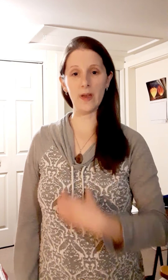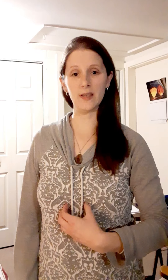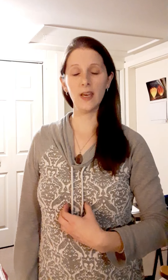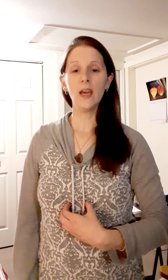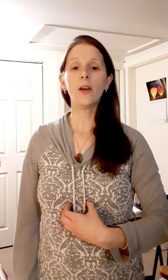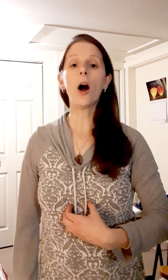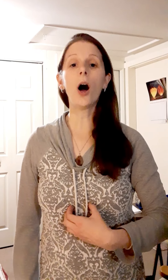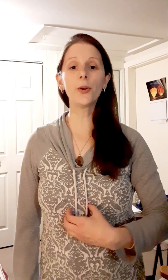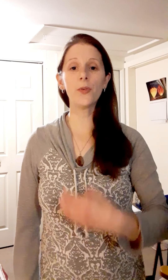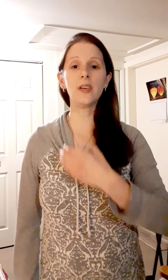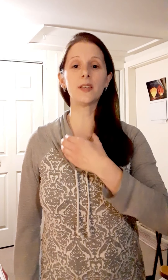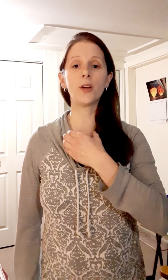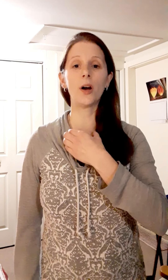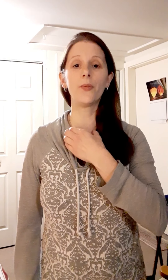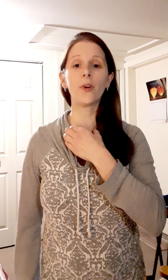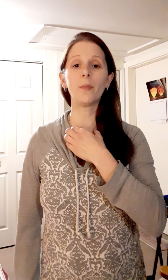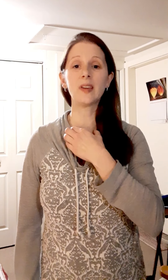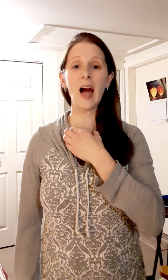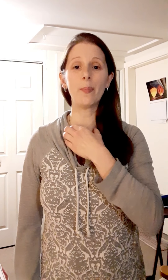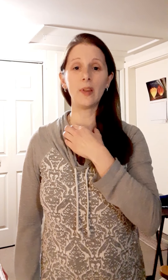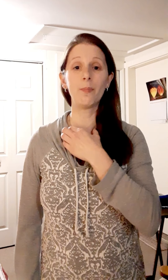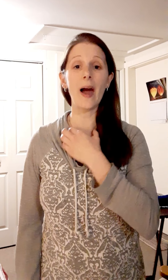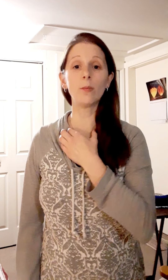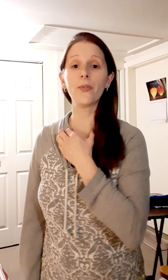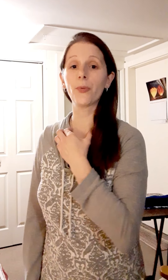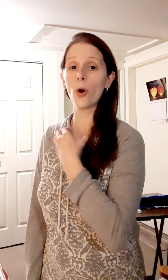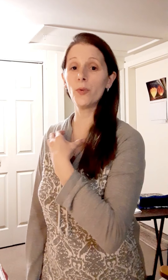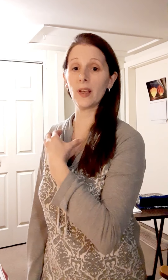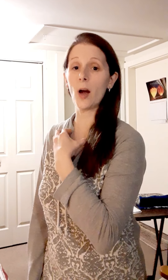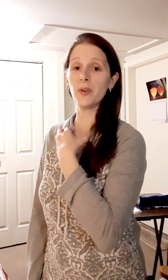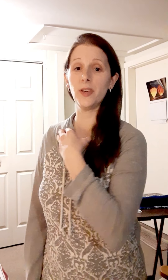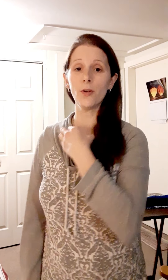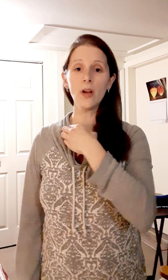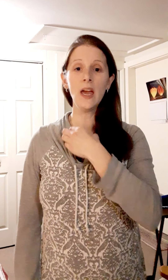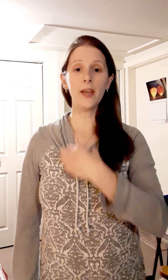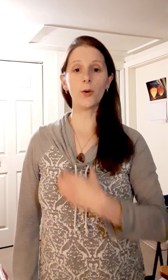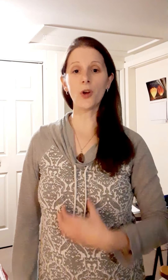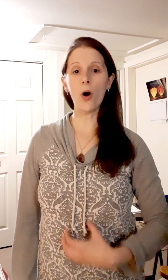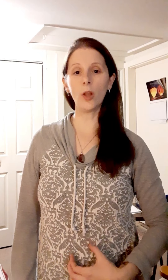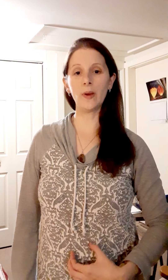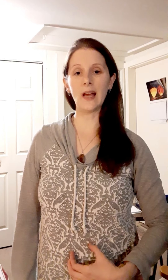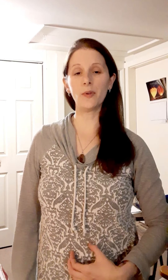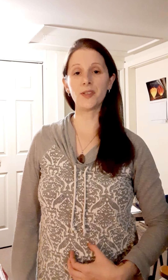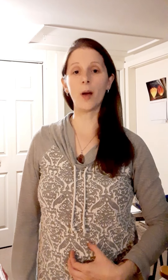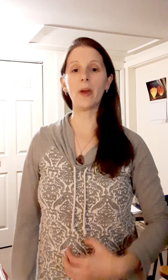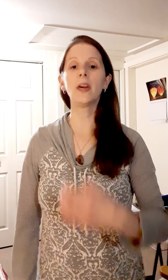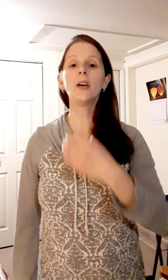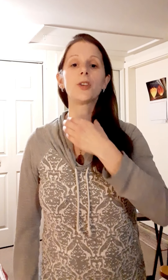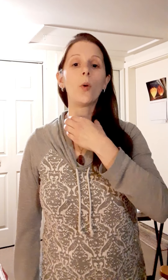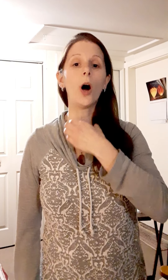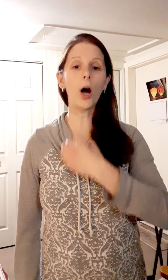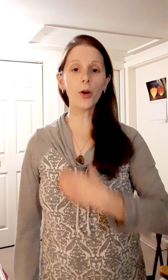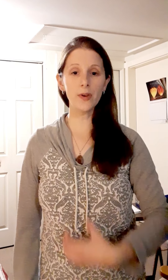movement. Hungry is done from top, like bottom of throat, like up here, and it goes all the way down to stomach. So hungry is